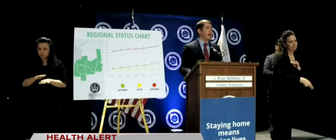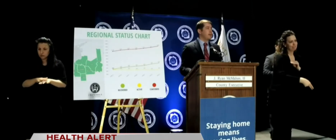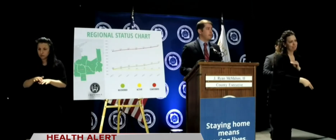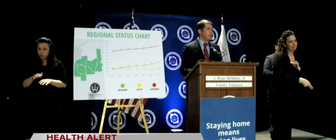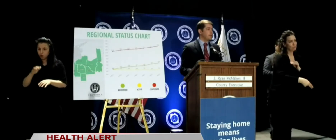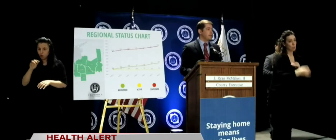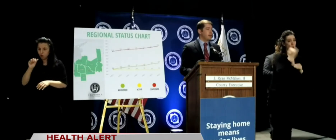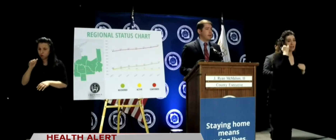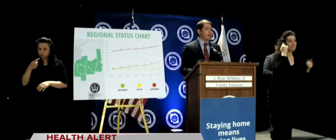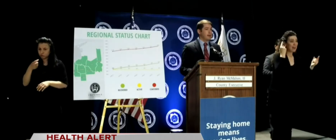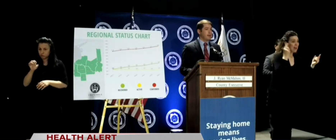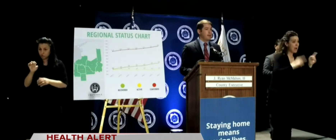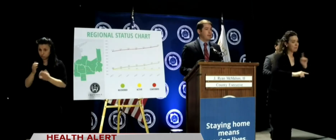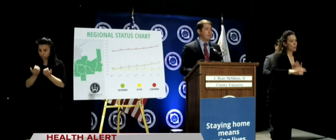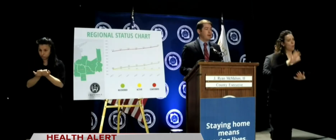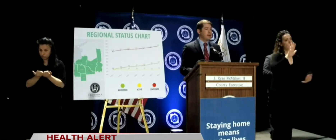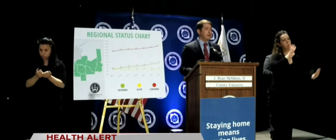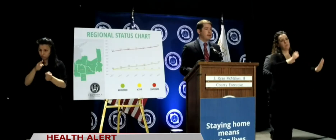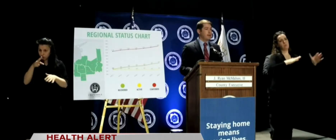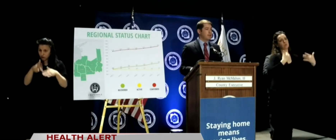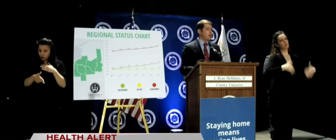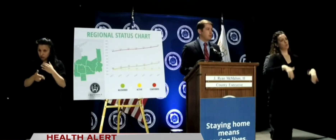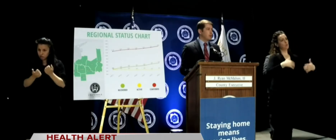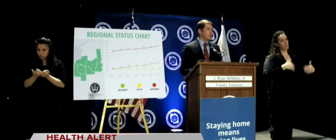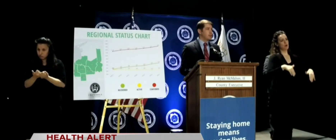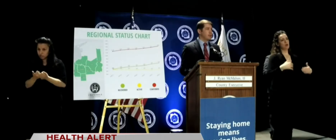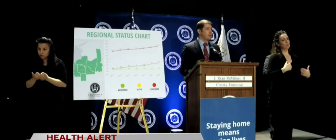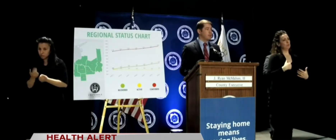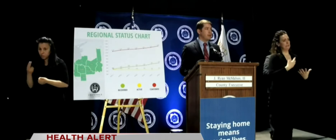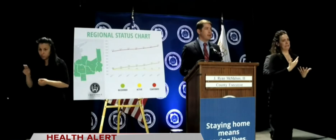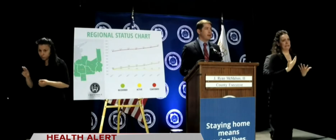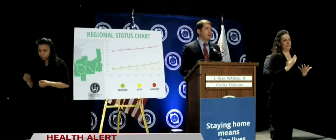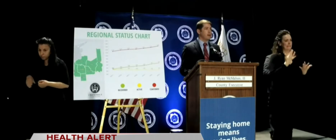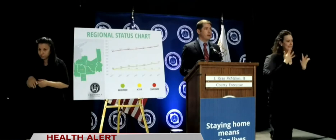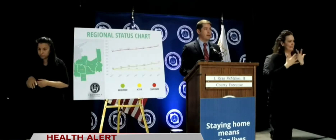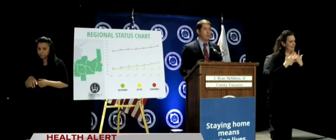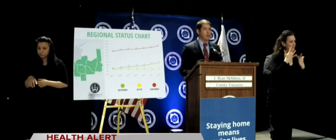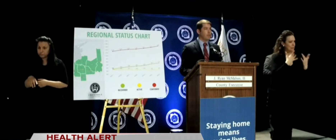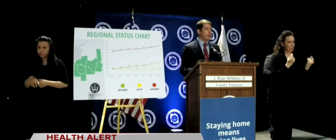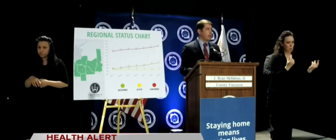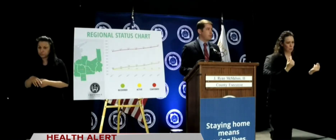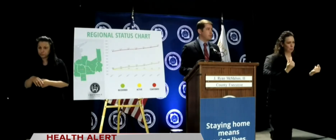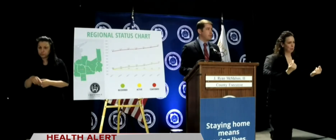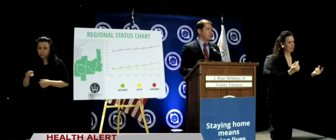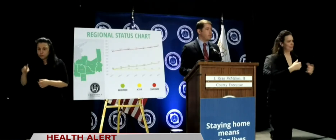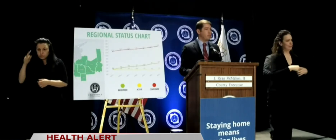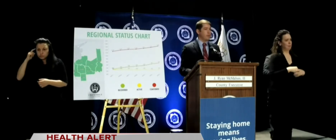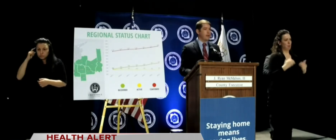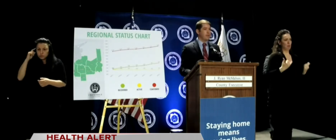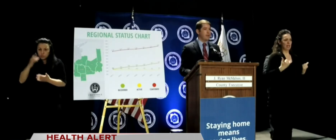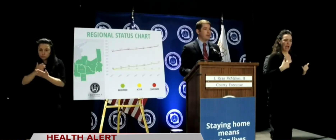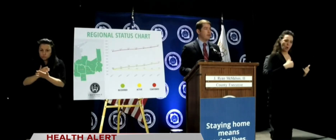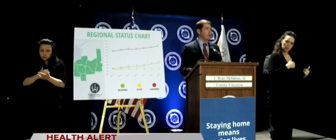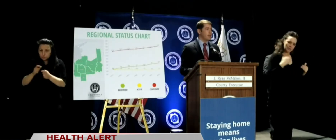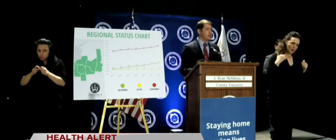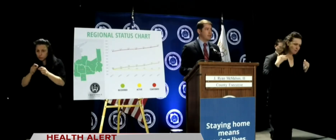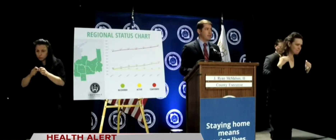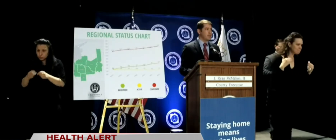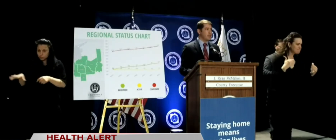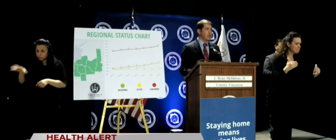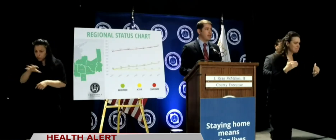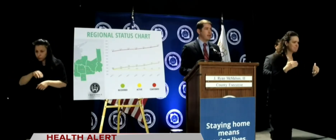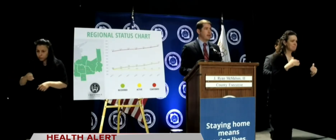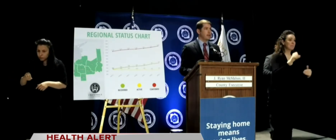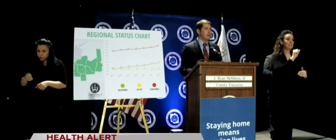a lot of things. But as far as we're concerned, we are moving ahead with STEAM. We have had no indications